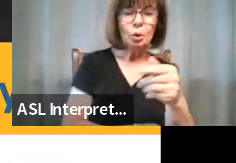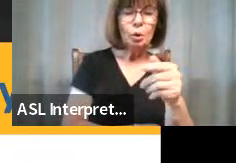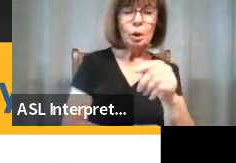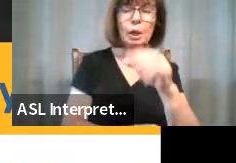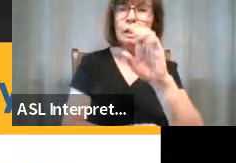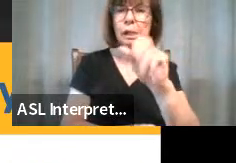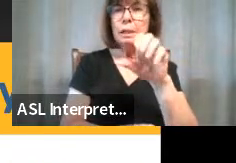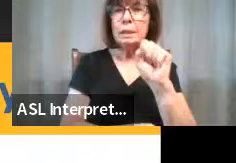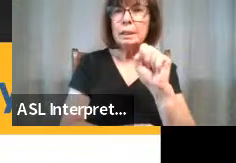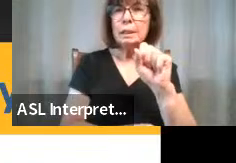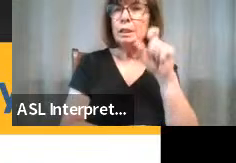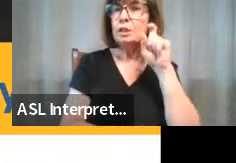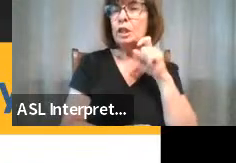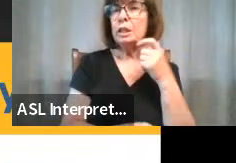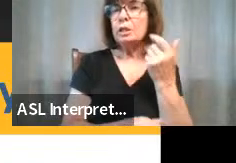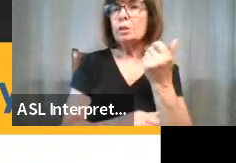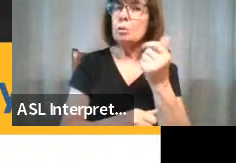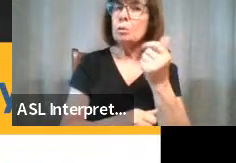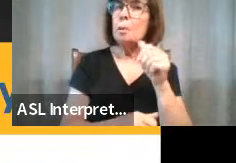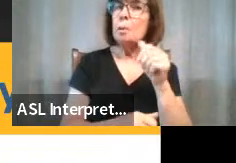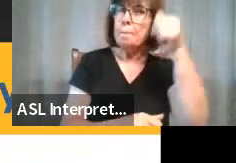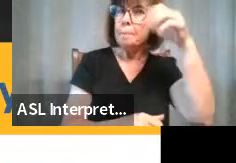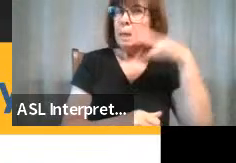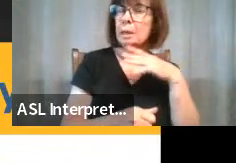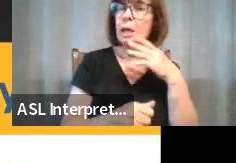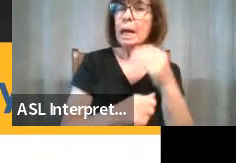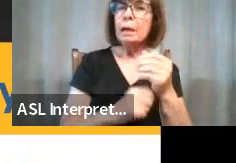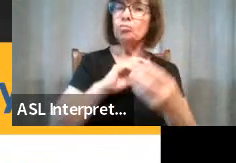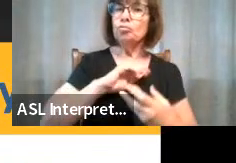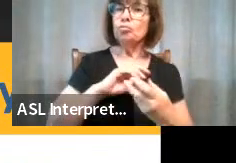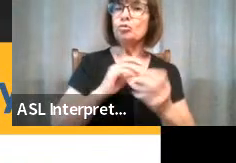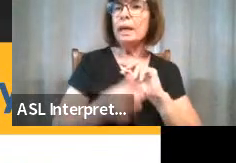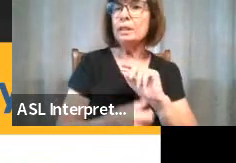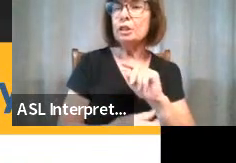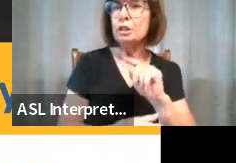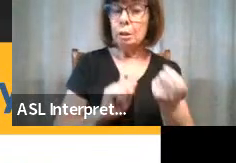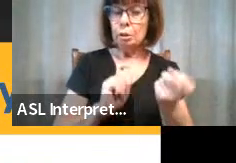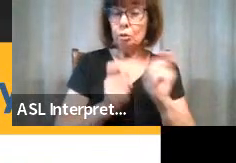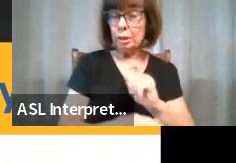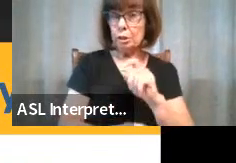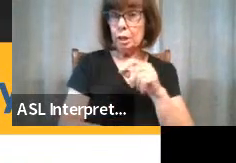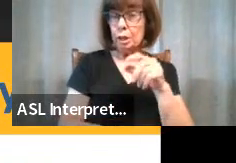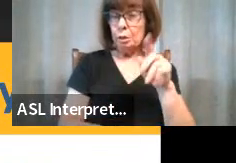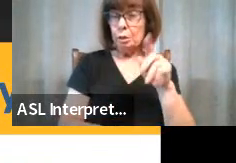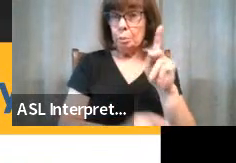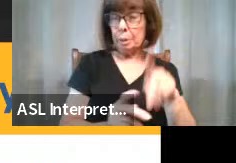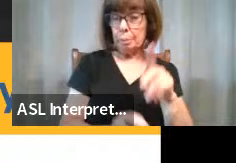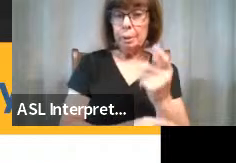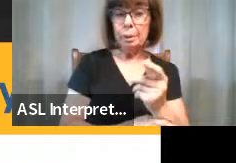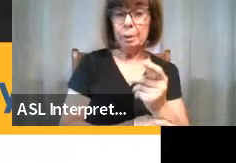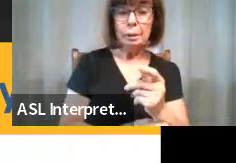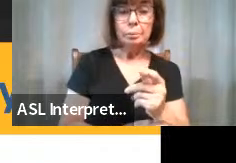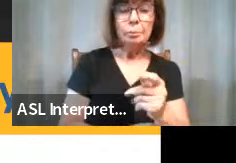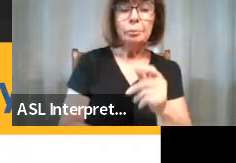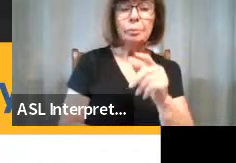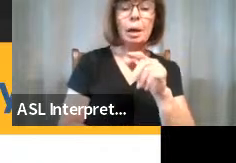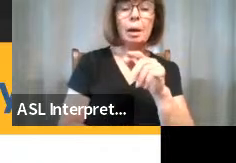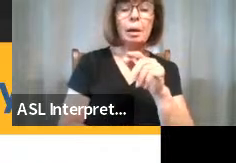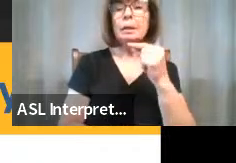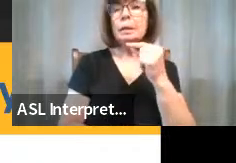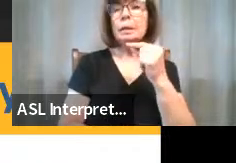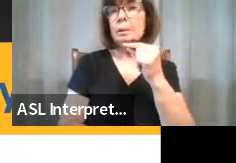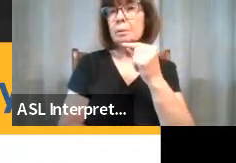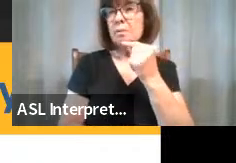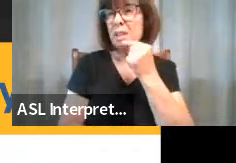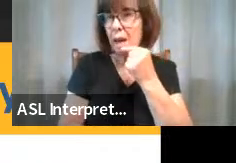men, and transgender people, and gay men and other men who have sex with men, as well as bisexual men.